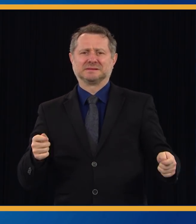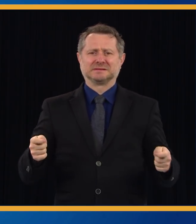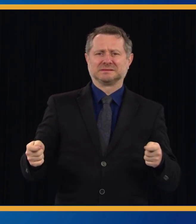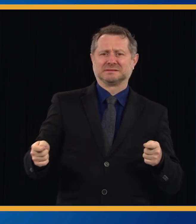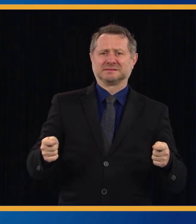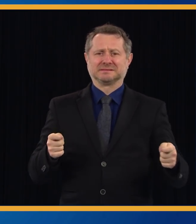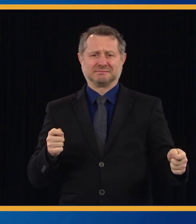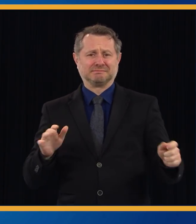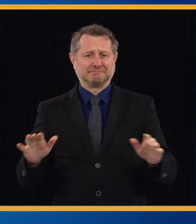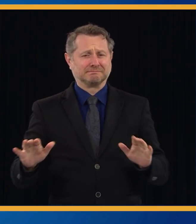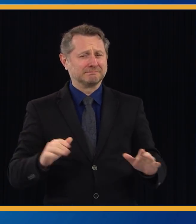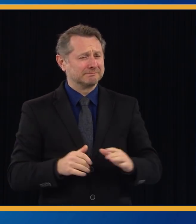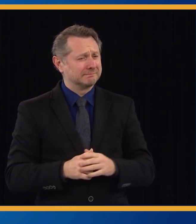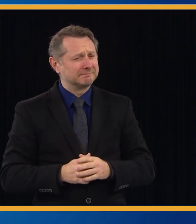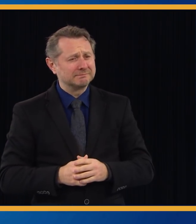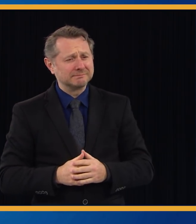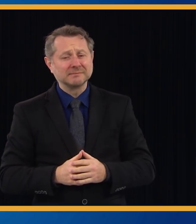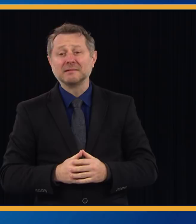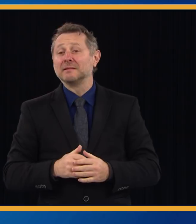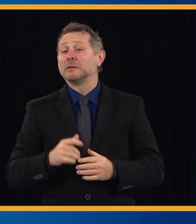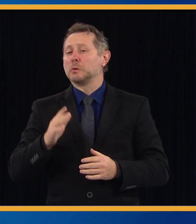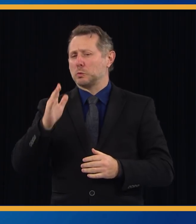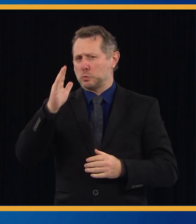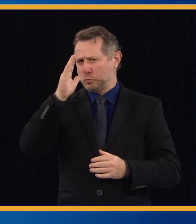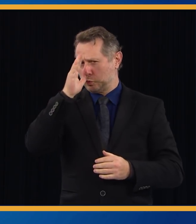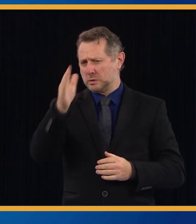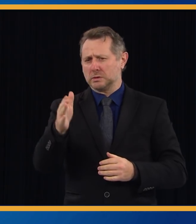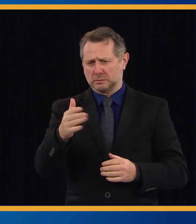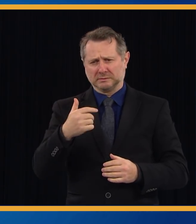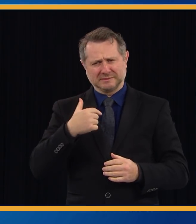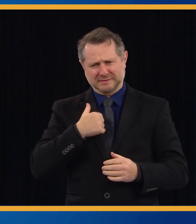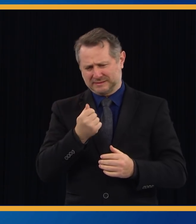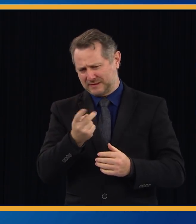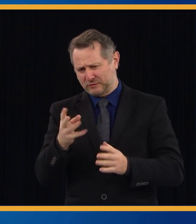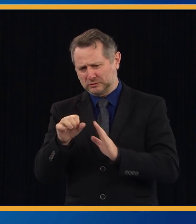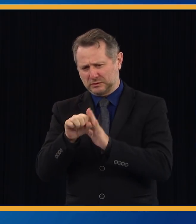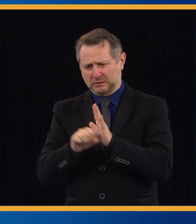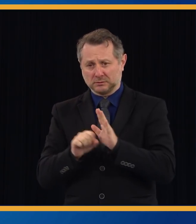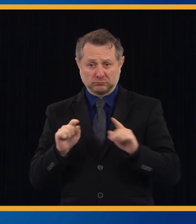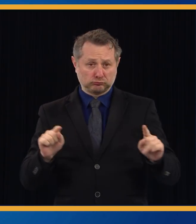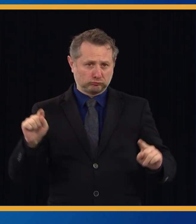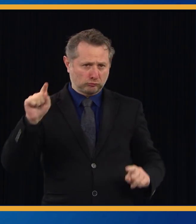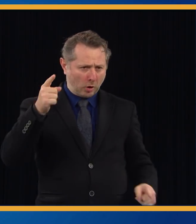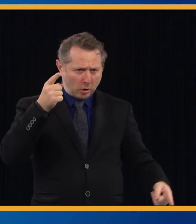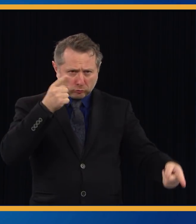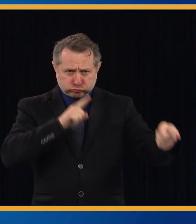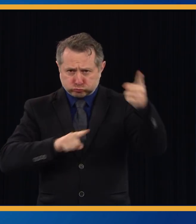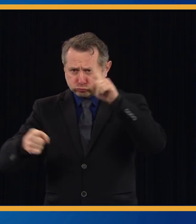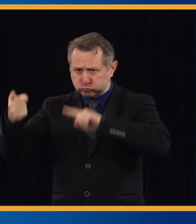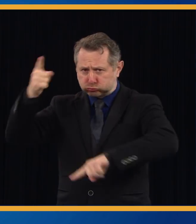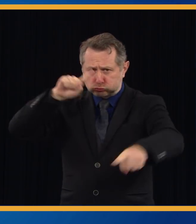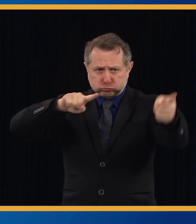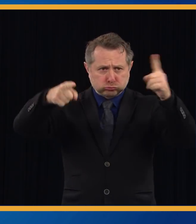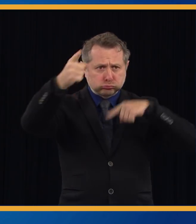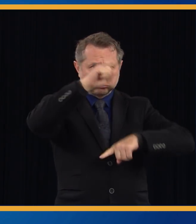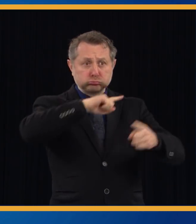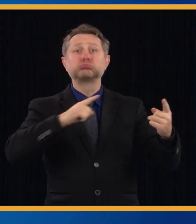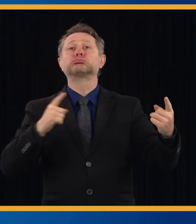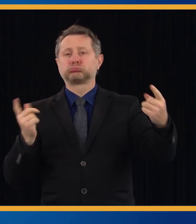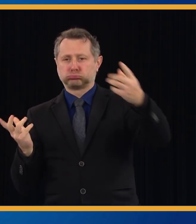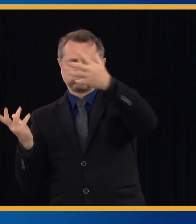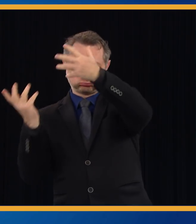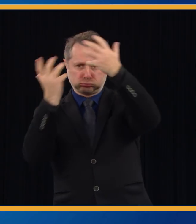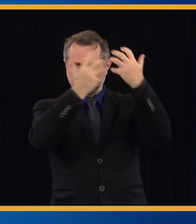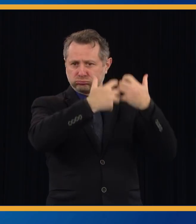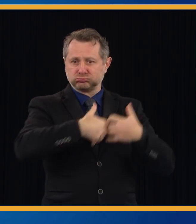to. And all of this is done in a multi-state context with our neighboring states,